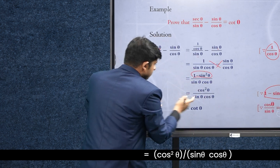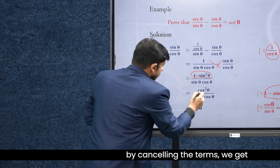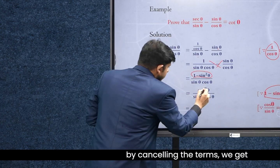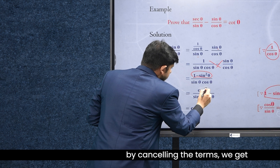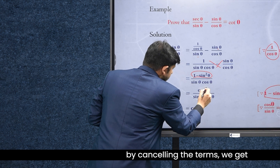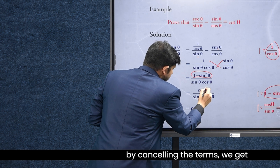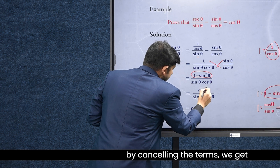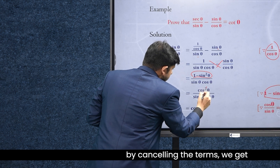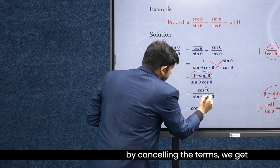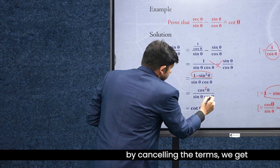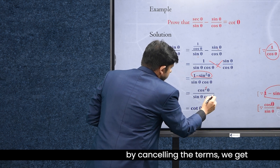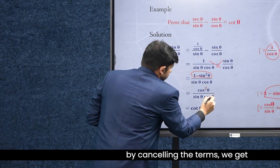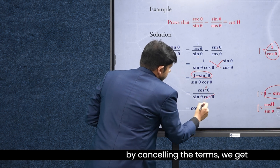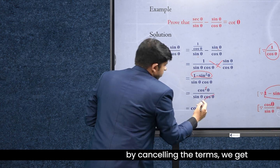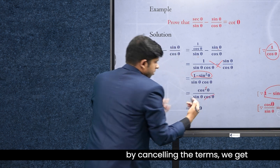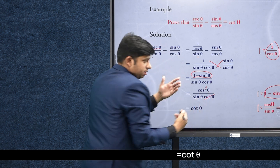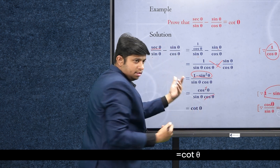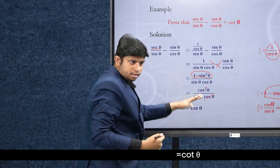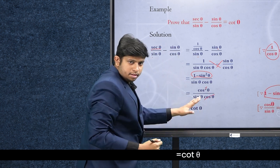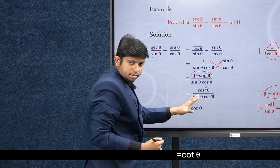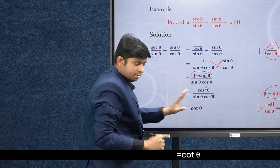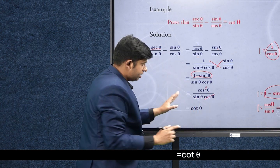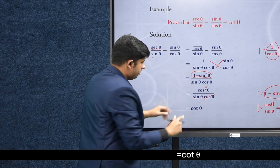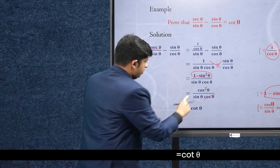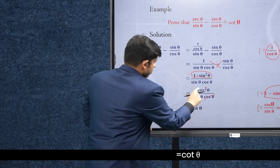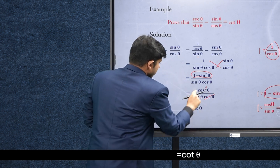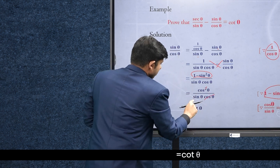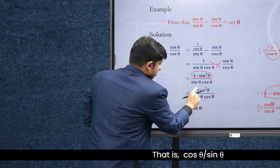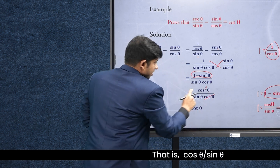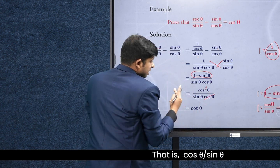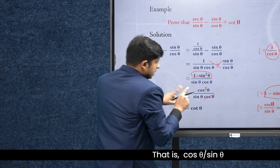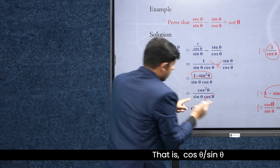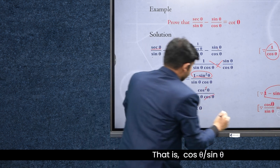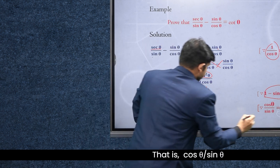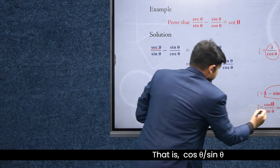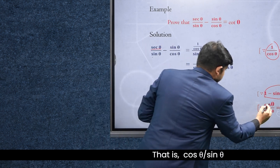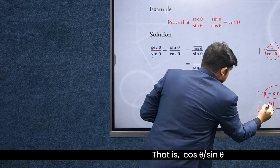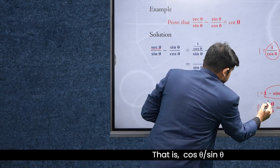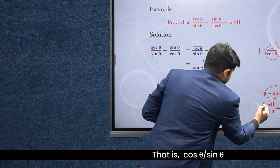By cancelling the terms, we get cot theta, that is cos theta by sin theta.